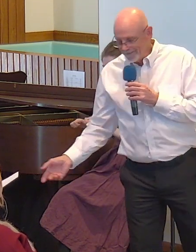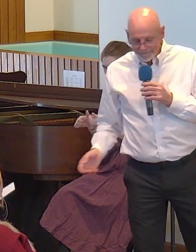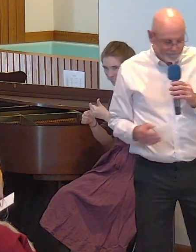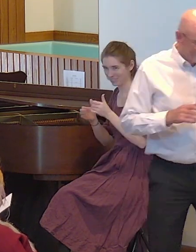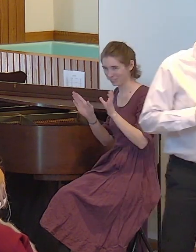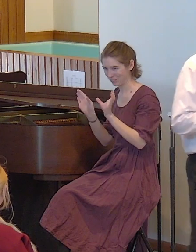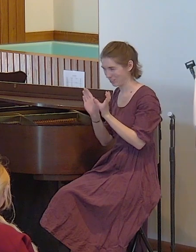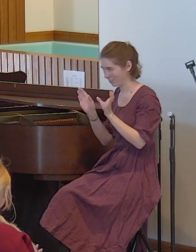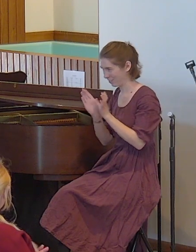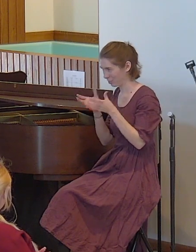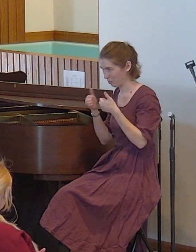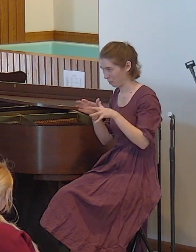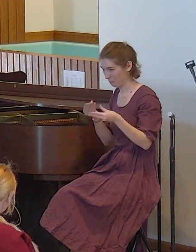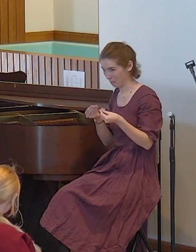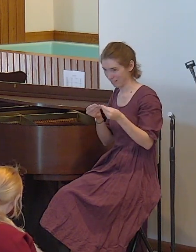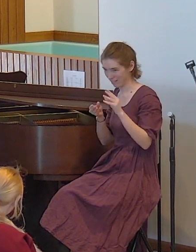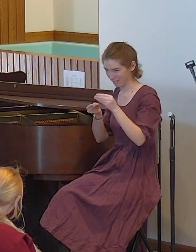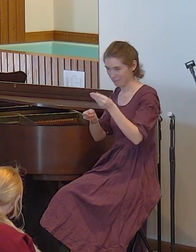wet.